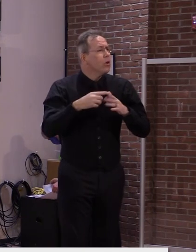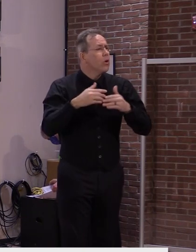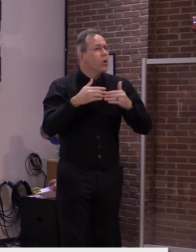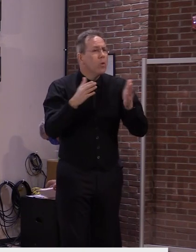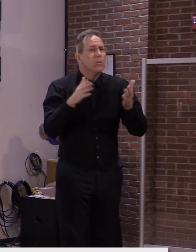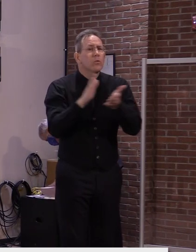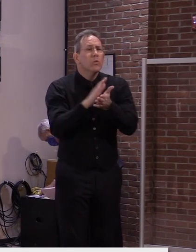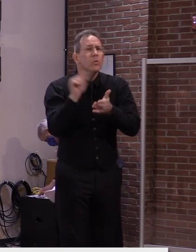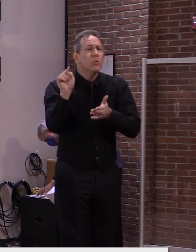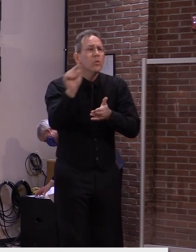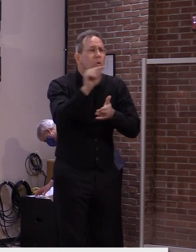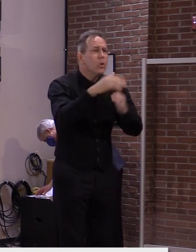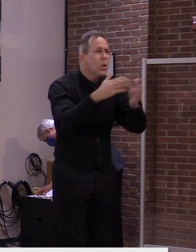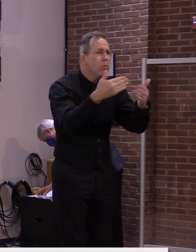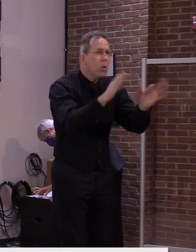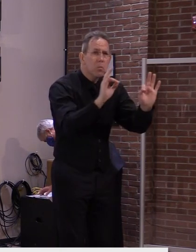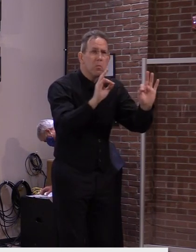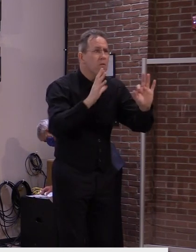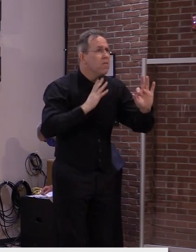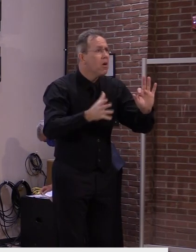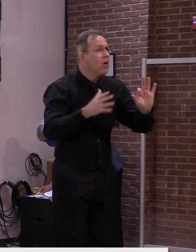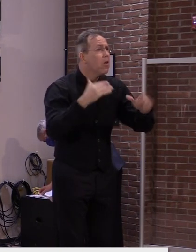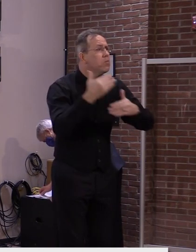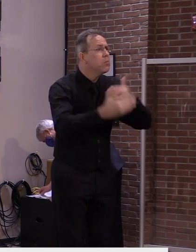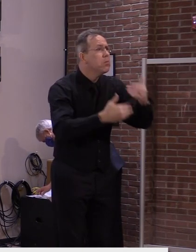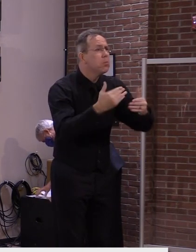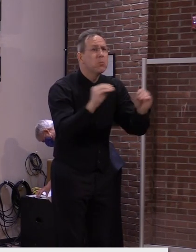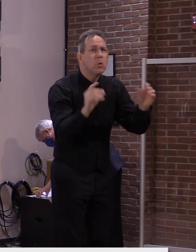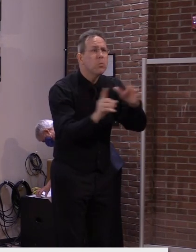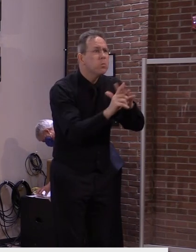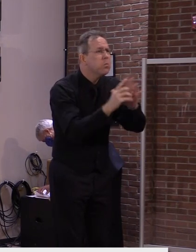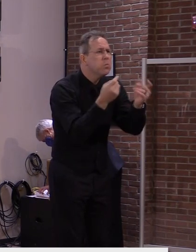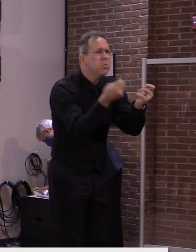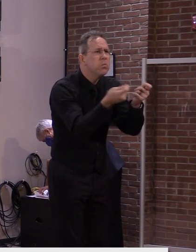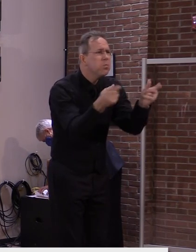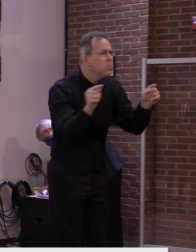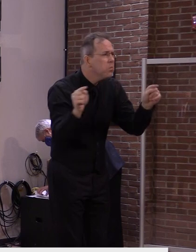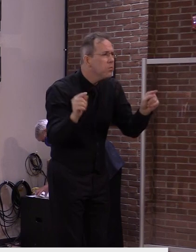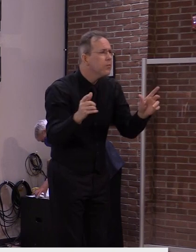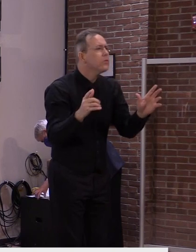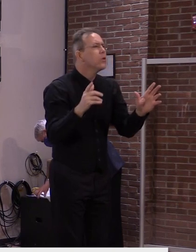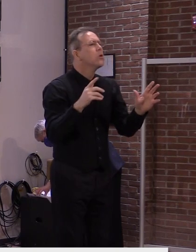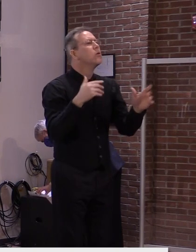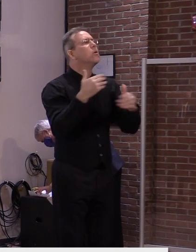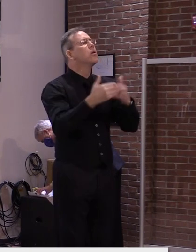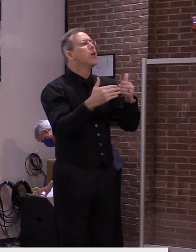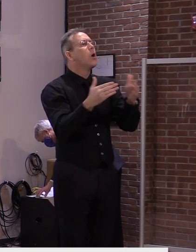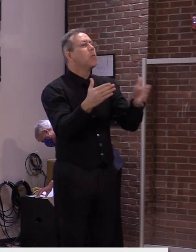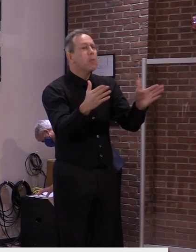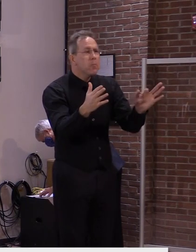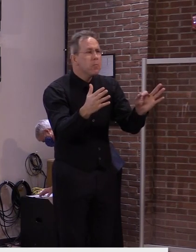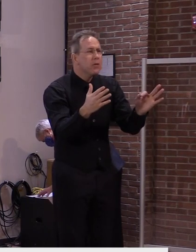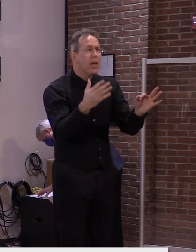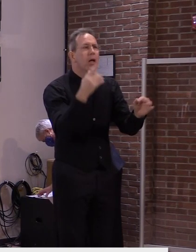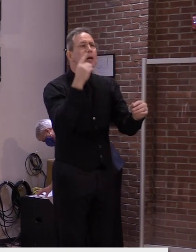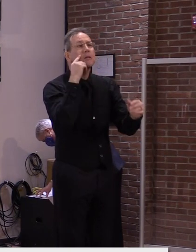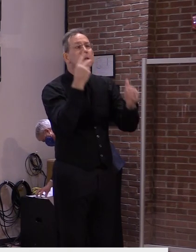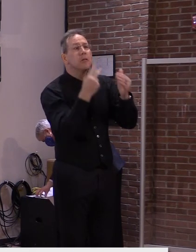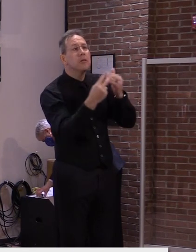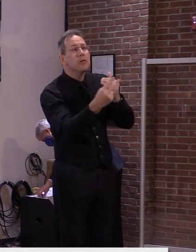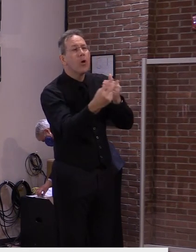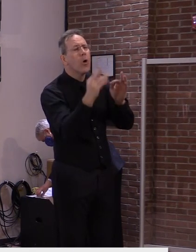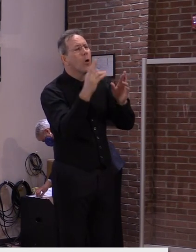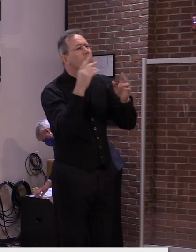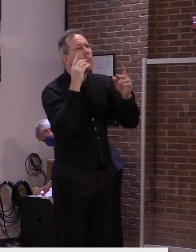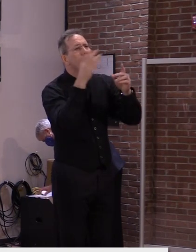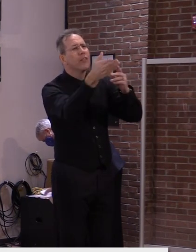safely. The big difference now is that we can start to see the light at the end of the tunnel, so to speak, with conditions likely